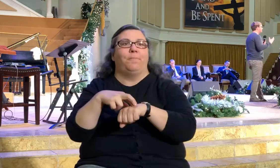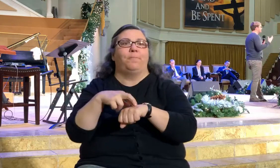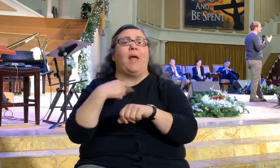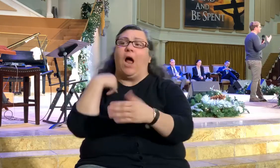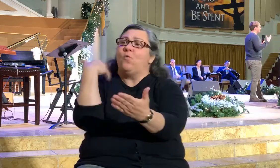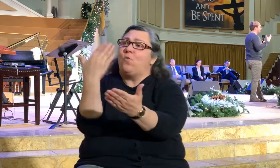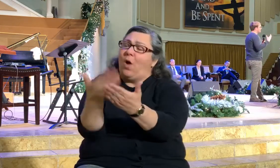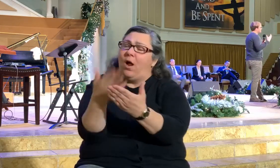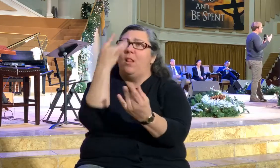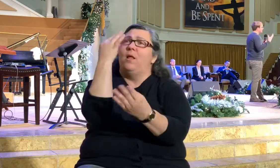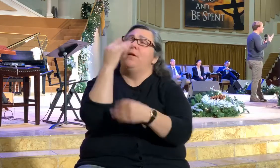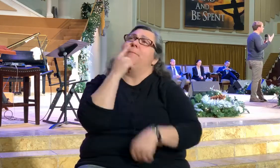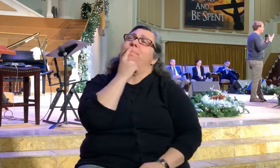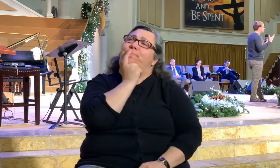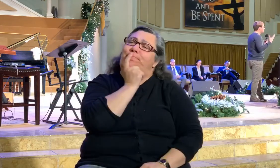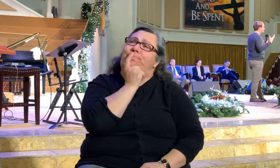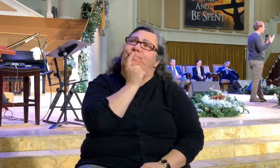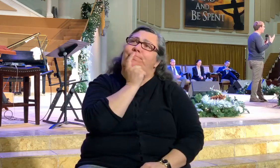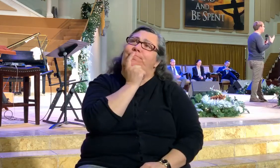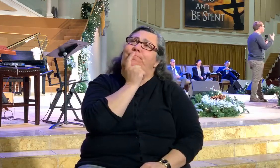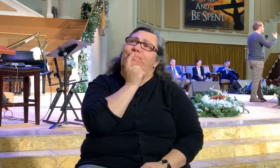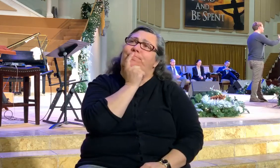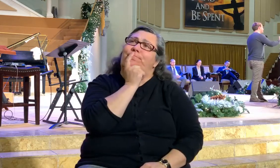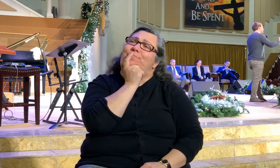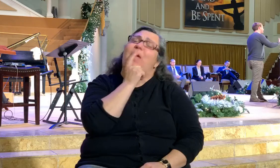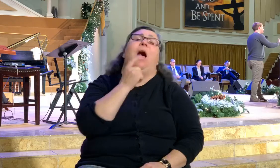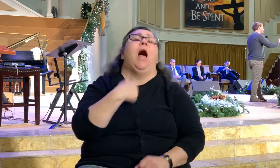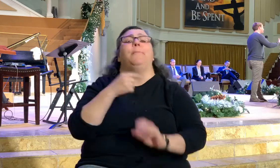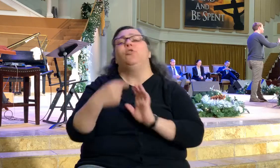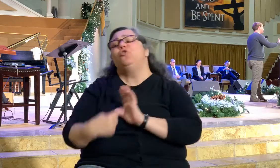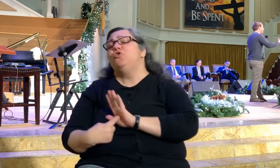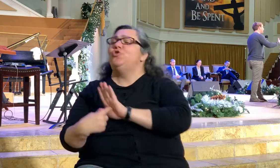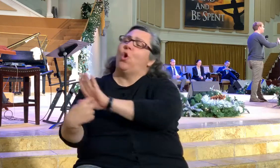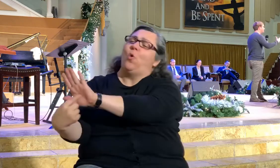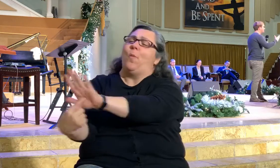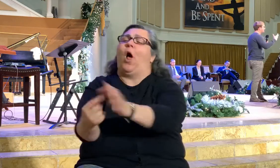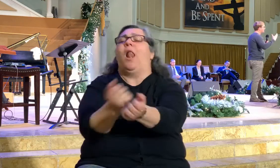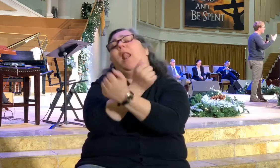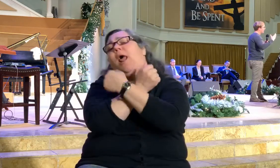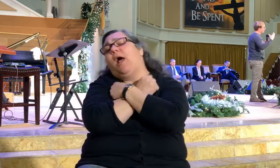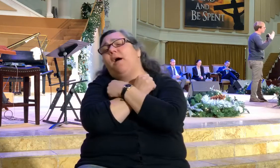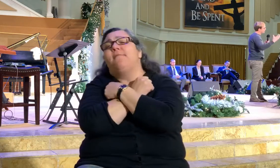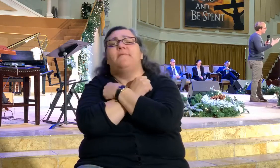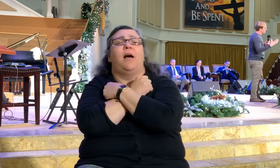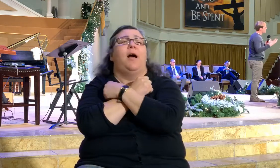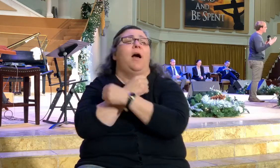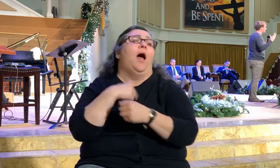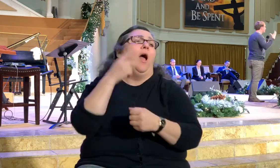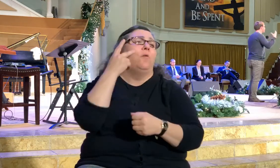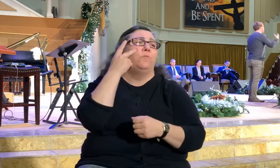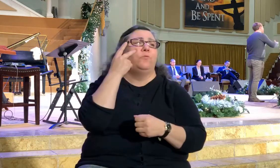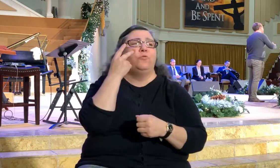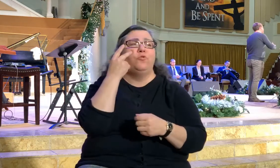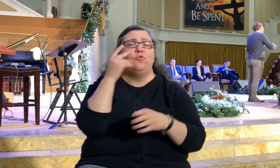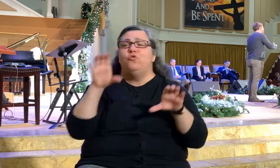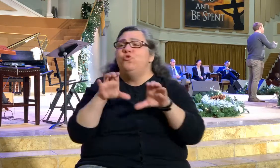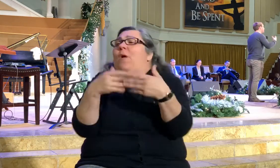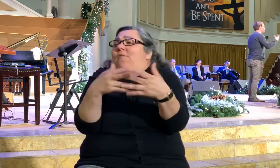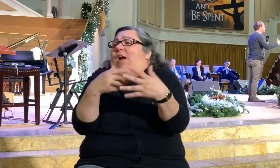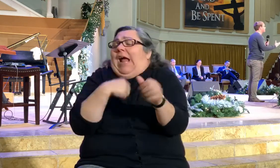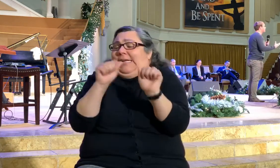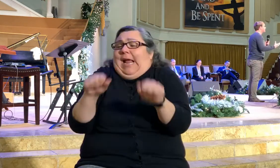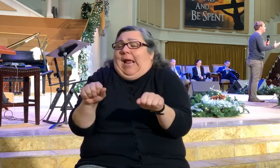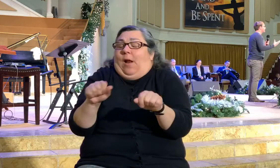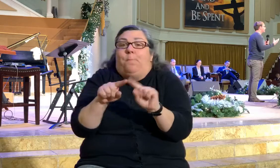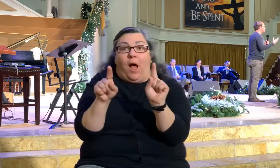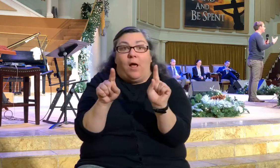thinking, you know, I'm going to show them love. I'm going to see how it's broken. I'm going to try to do what I can. But I